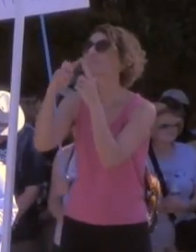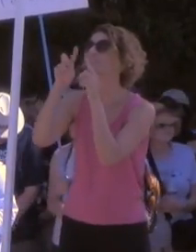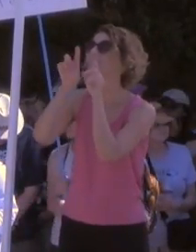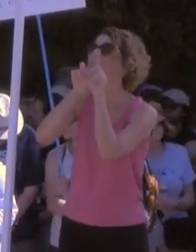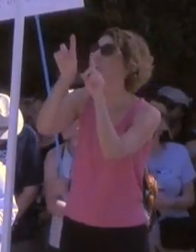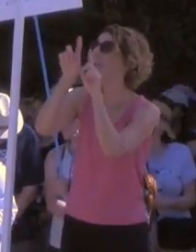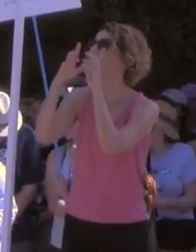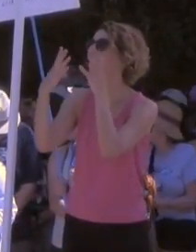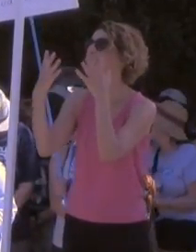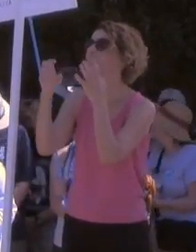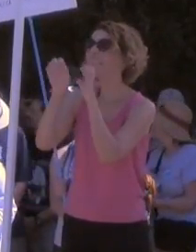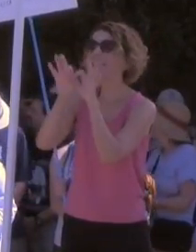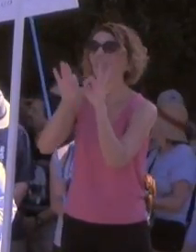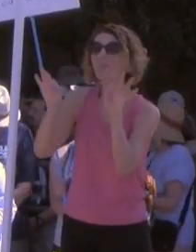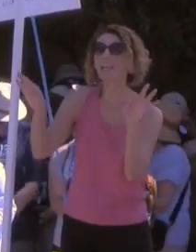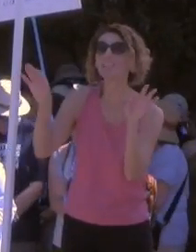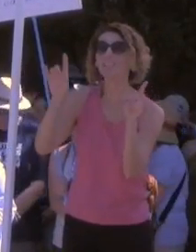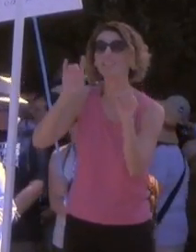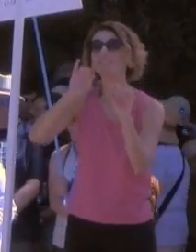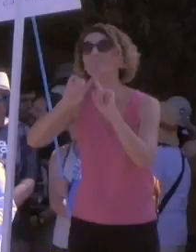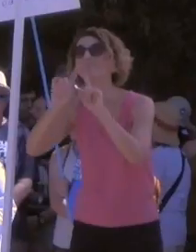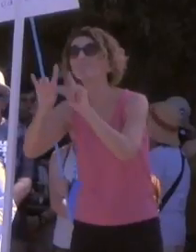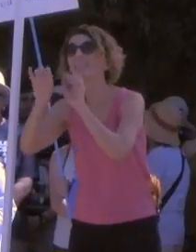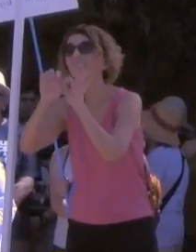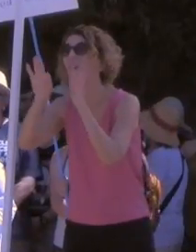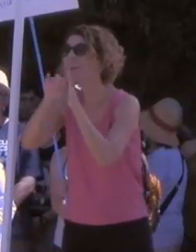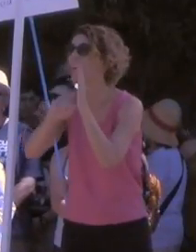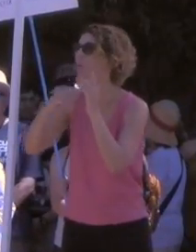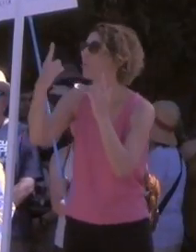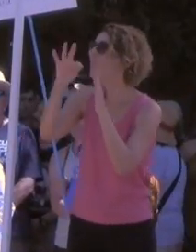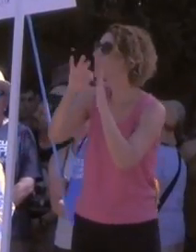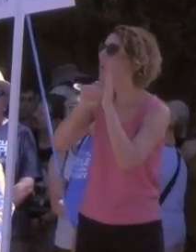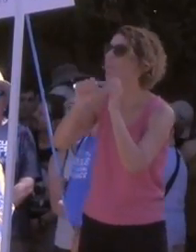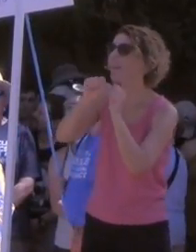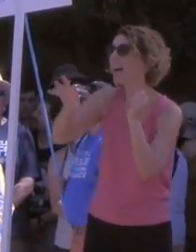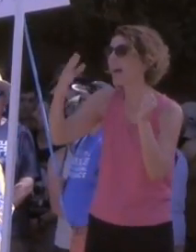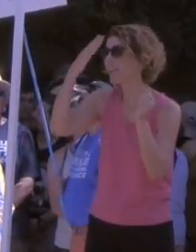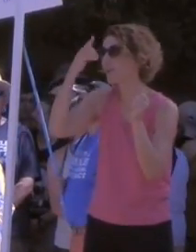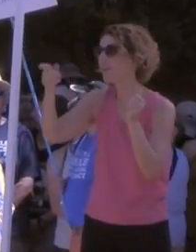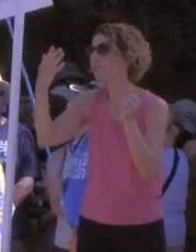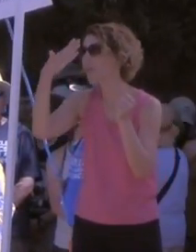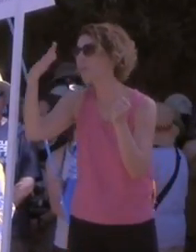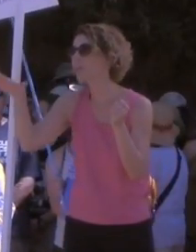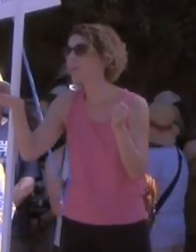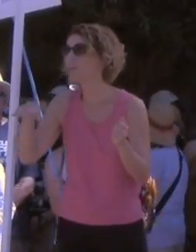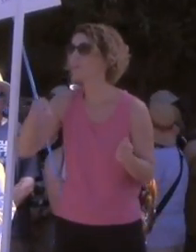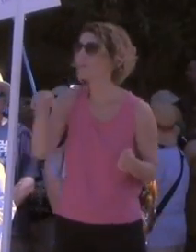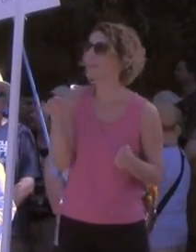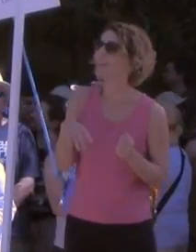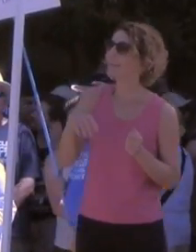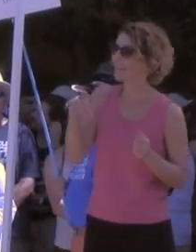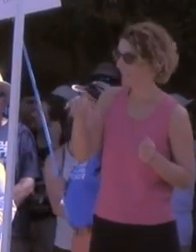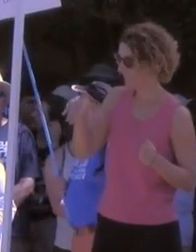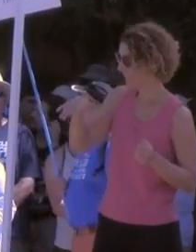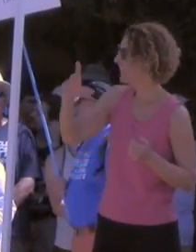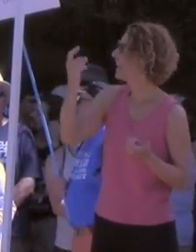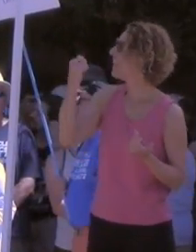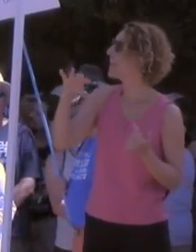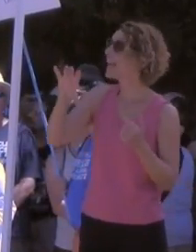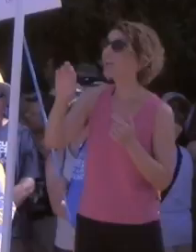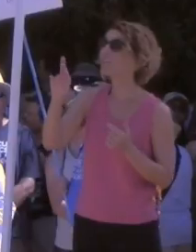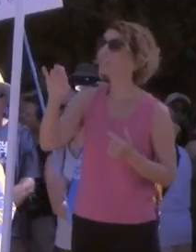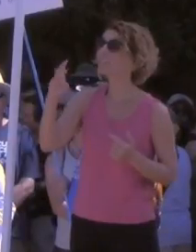an equation like the Fermi-Golden Rule. I know you don't know that, but it's worth learning it. The crystal